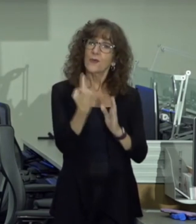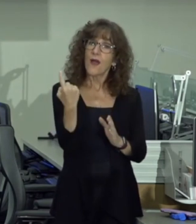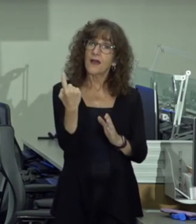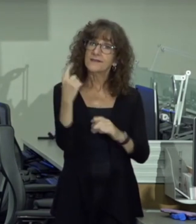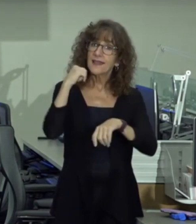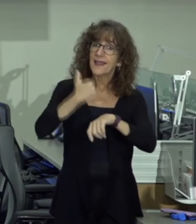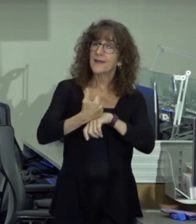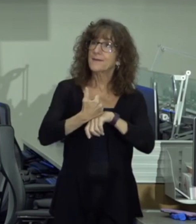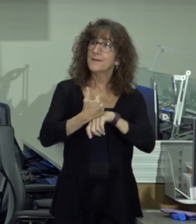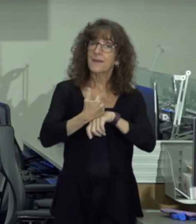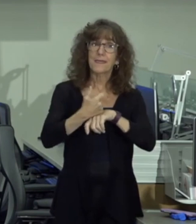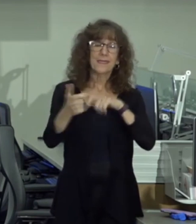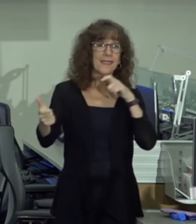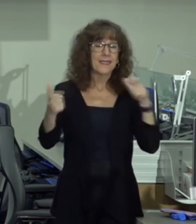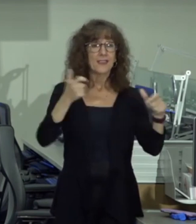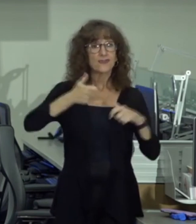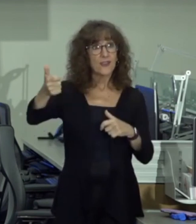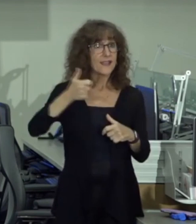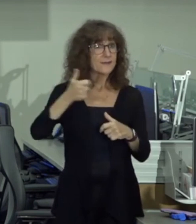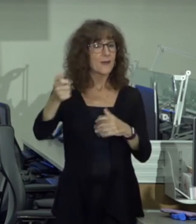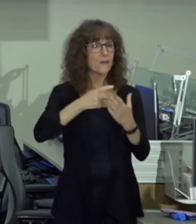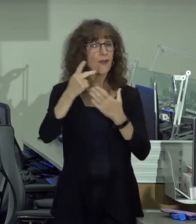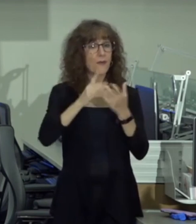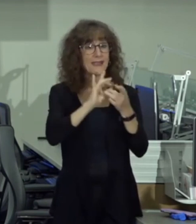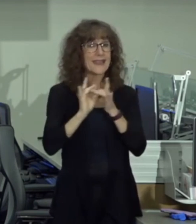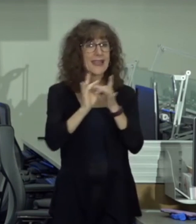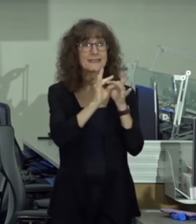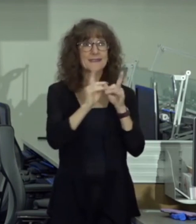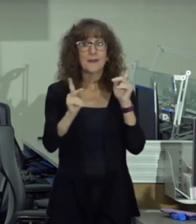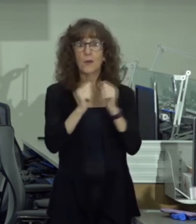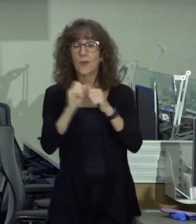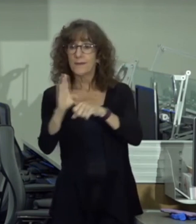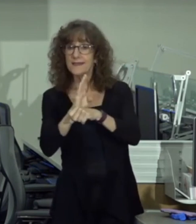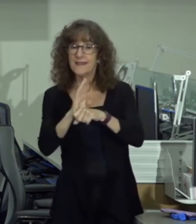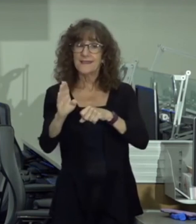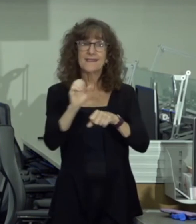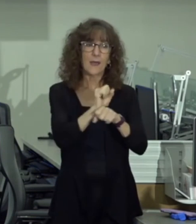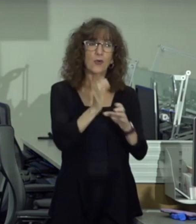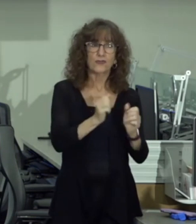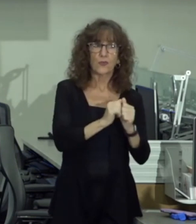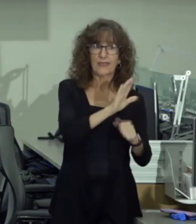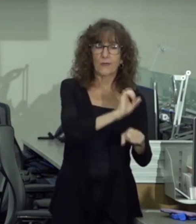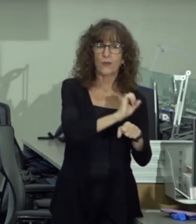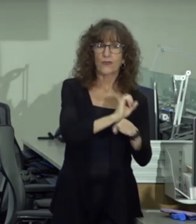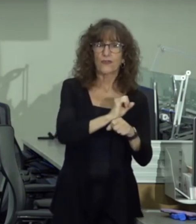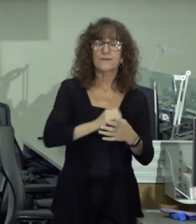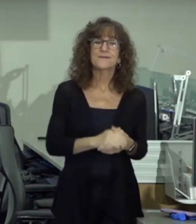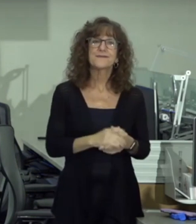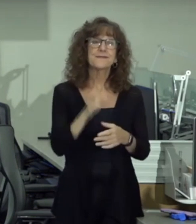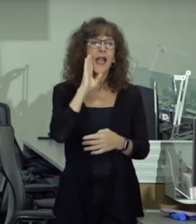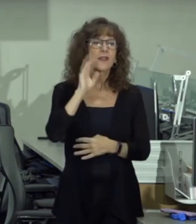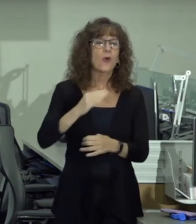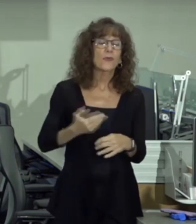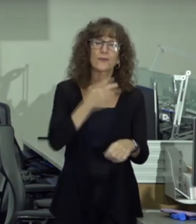and implement a mass transit program that connects residents with businesses and employees with their workplace. I know